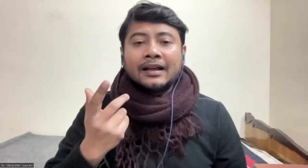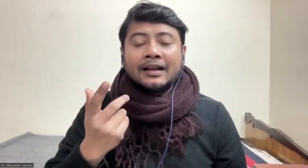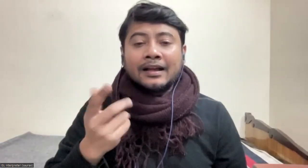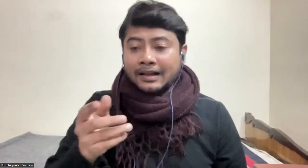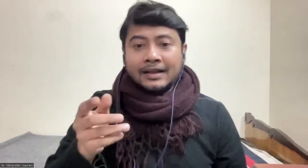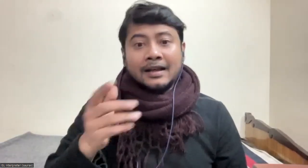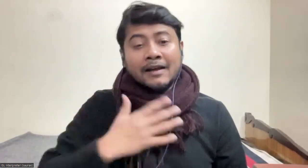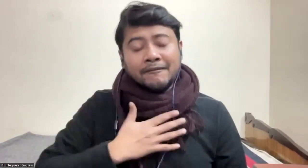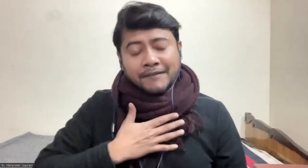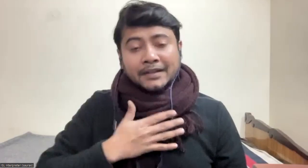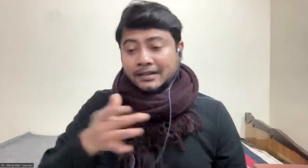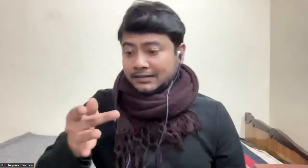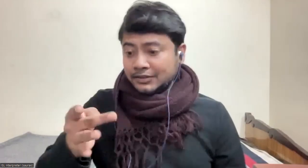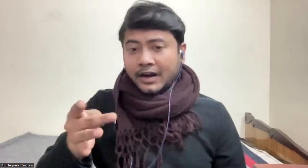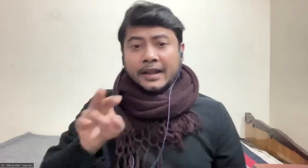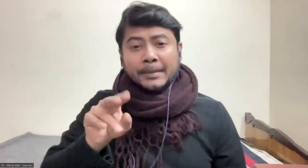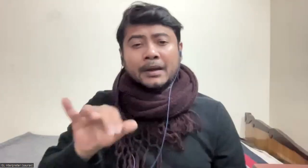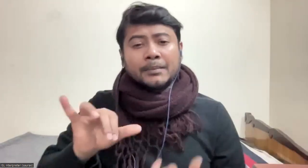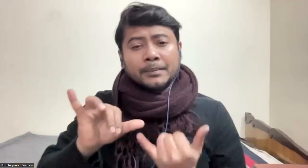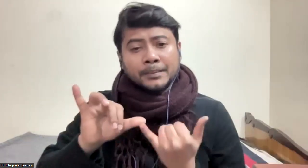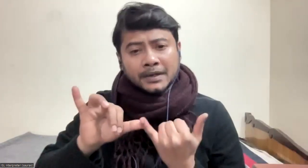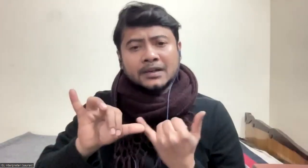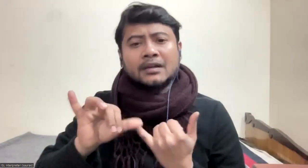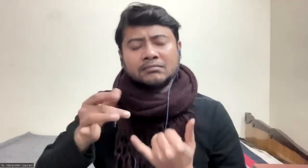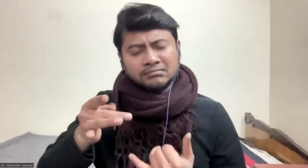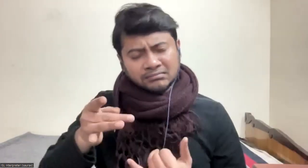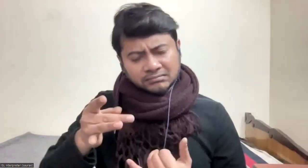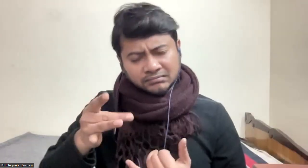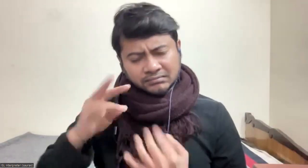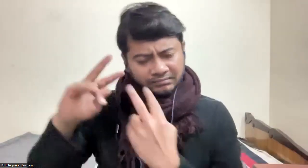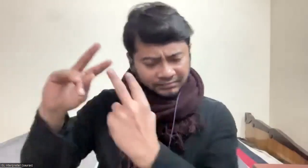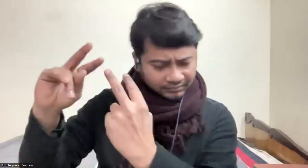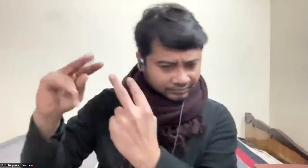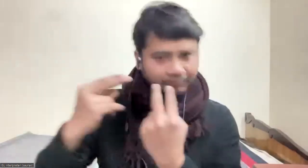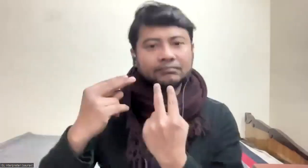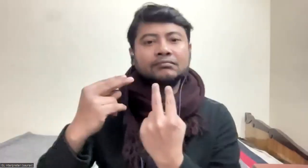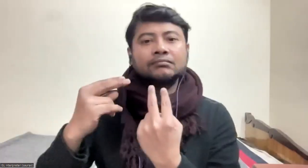Krishna. Krishna will look at me and bless me and give his mercy to me.